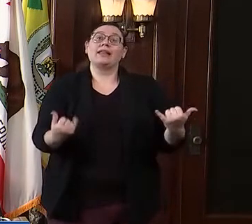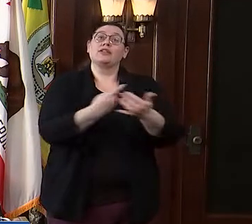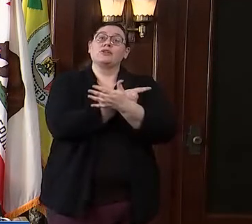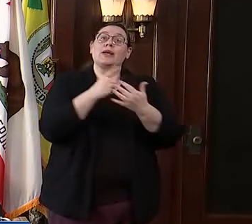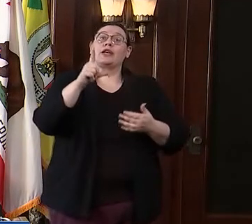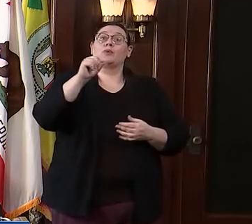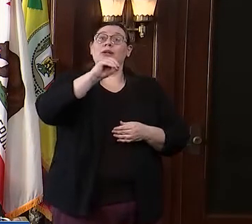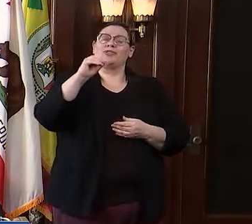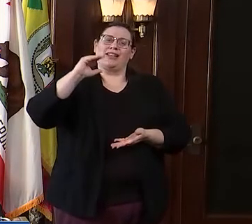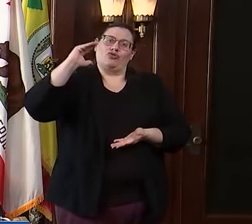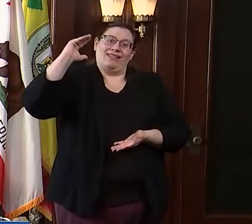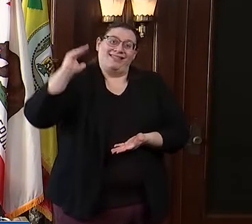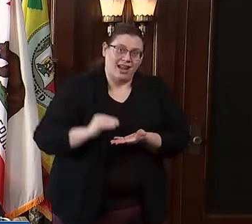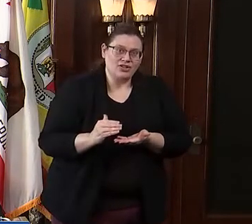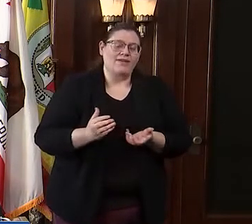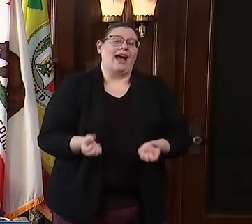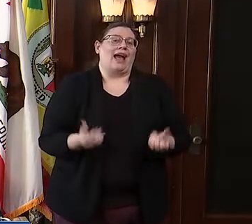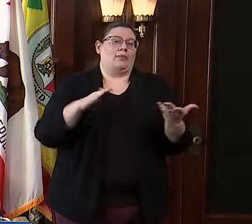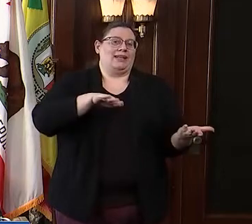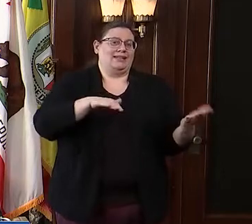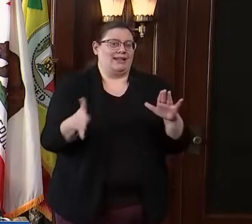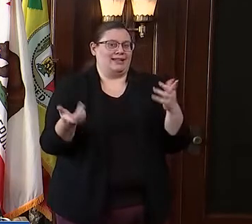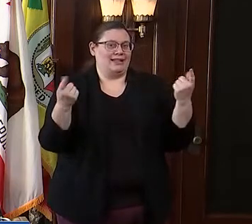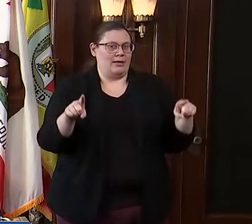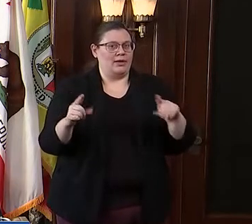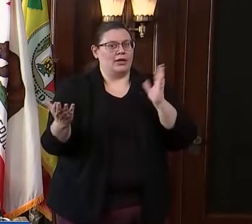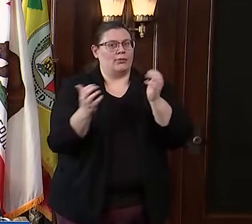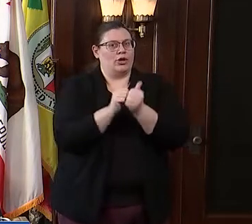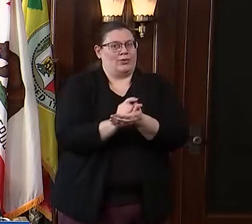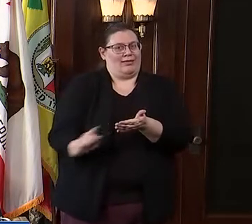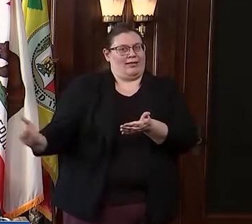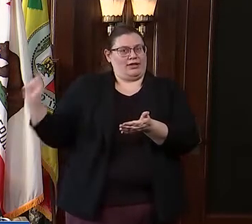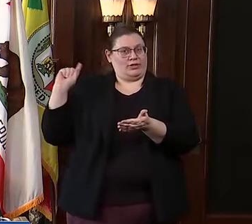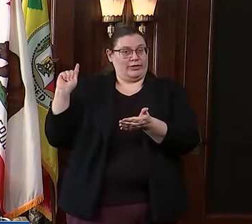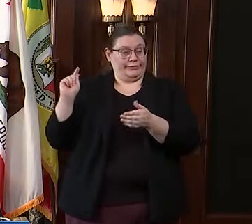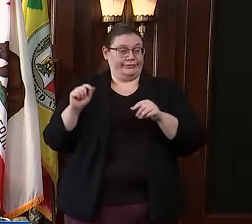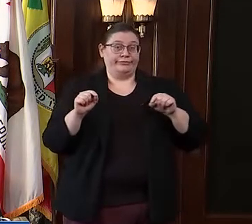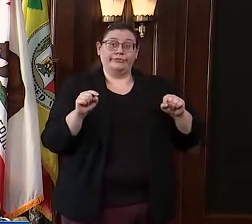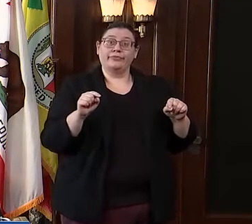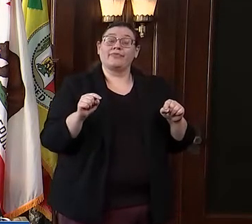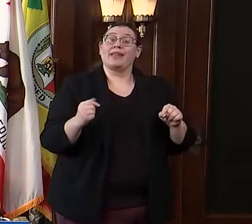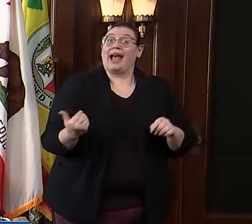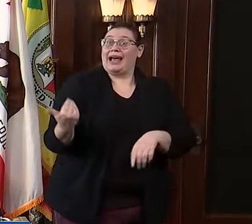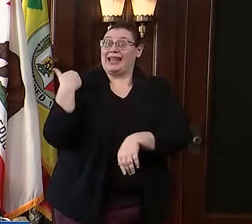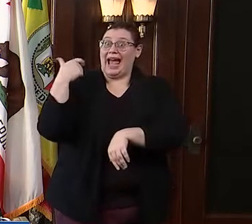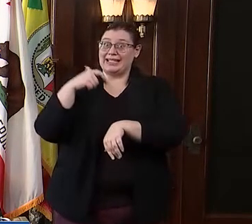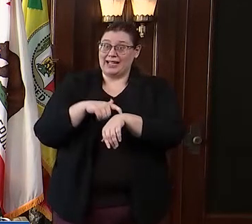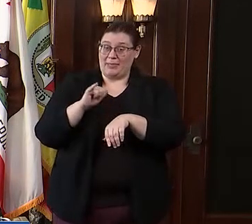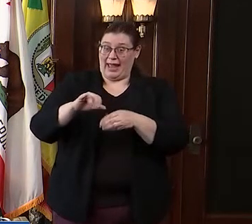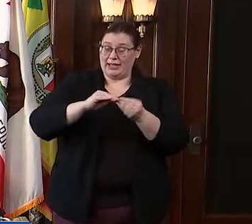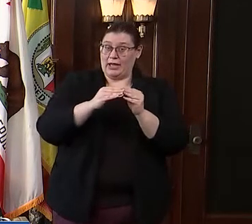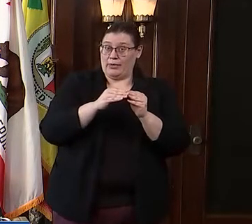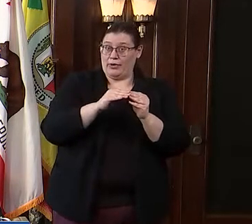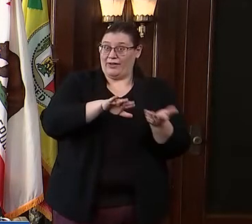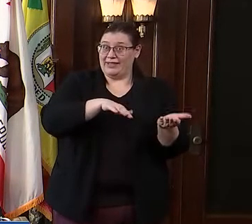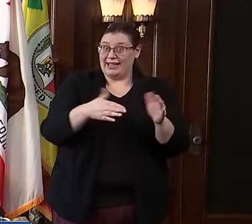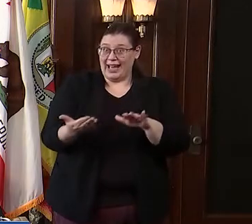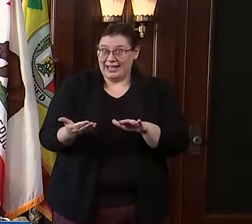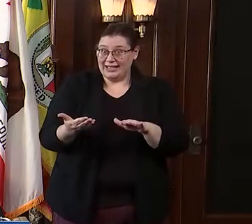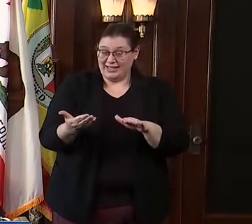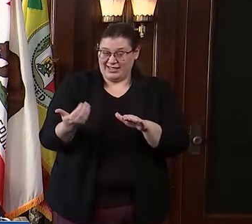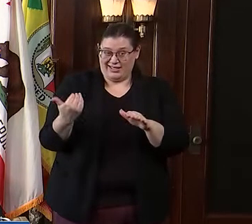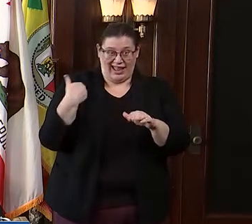20% reduction in deaths from last week. And the last time we had this level of deaths was 6 weeks